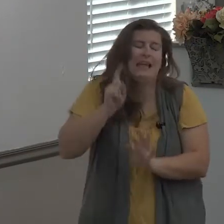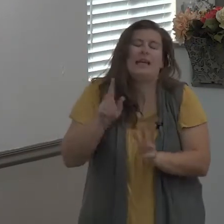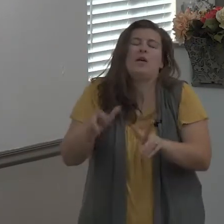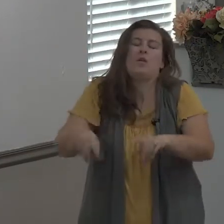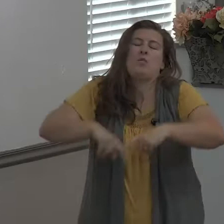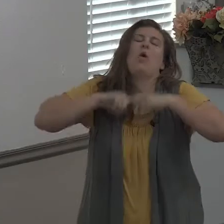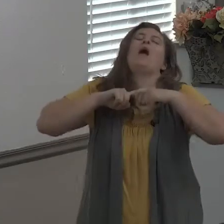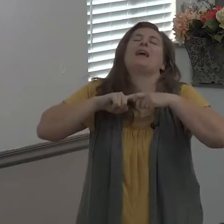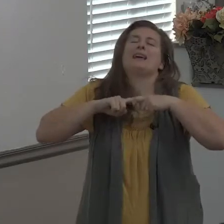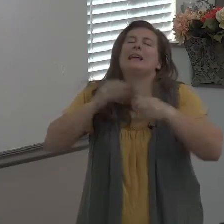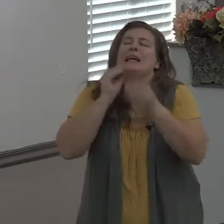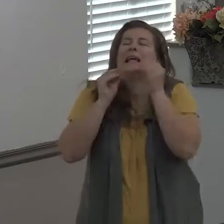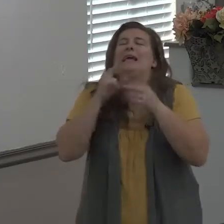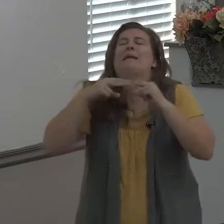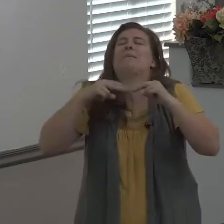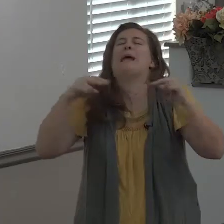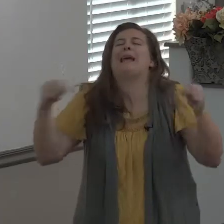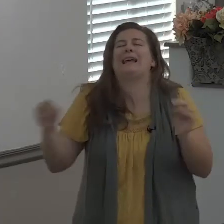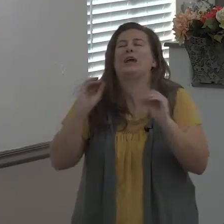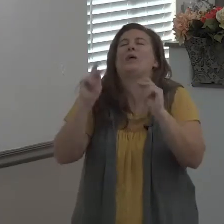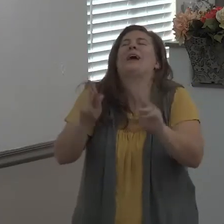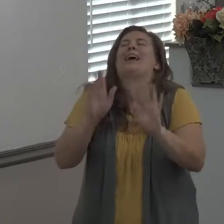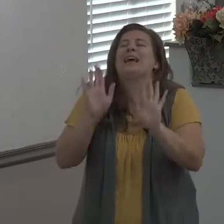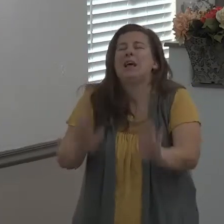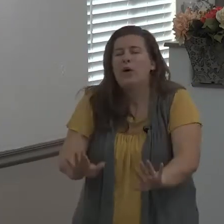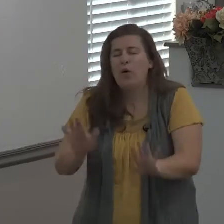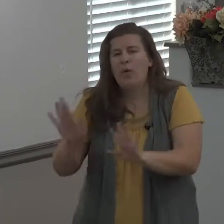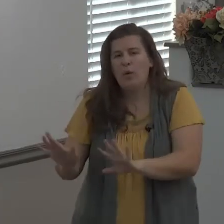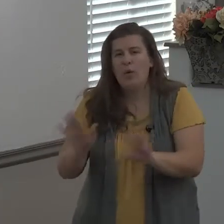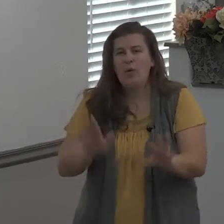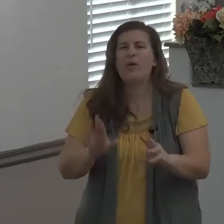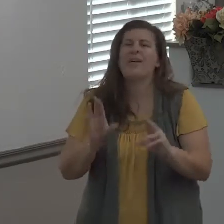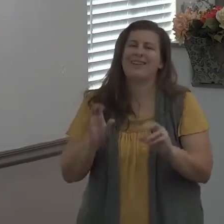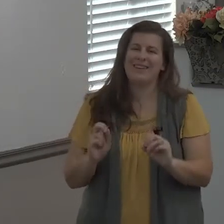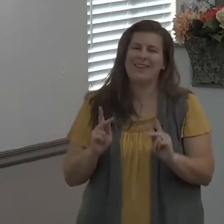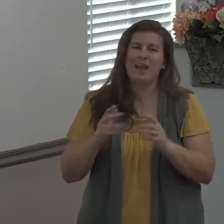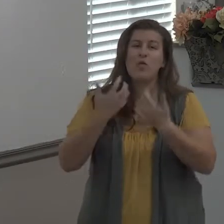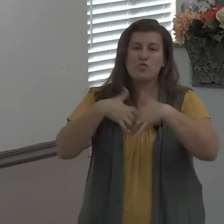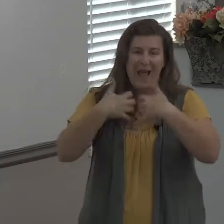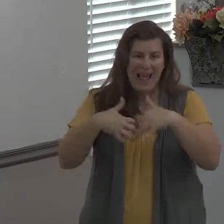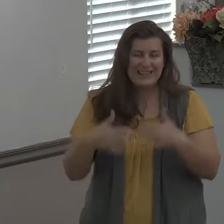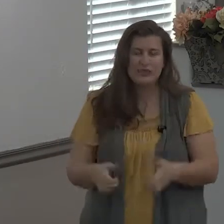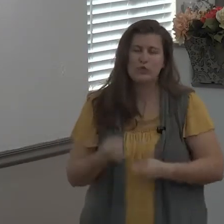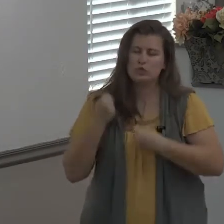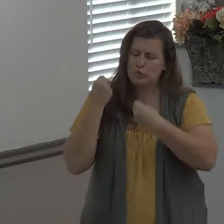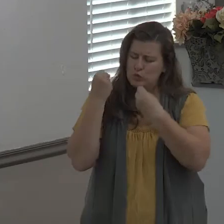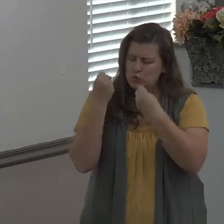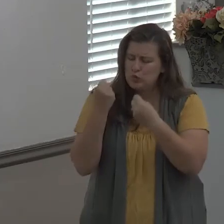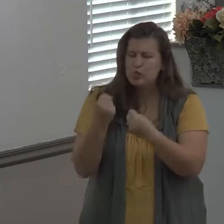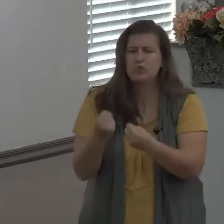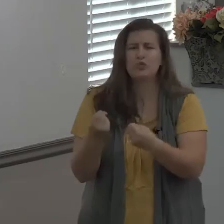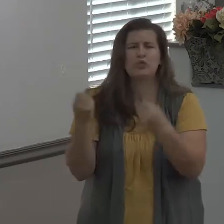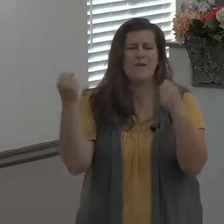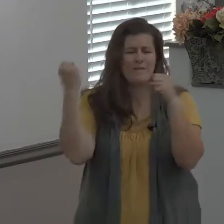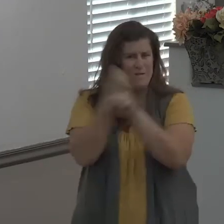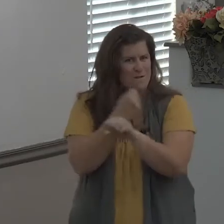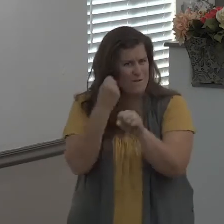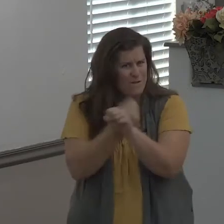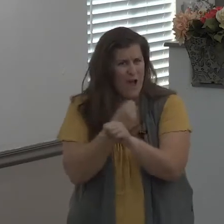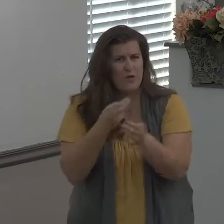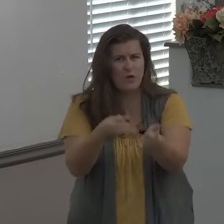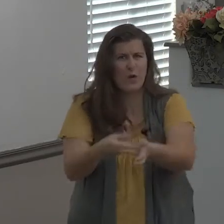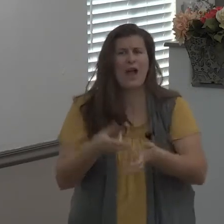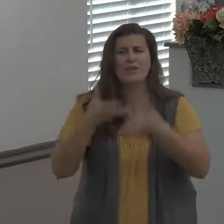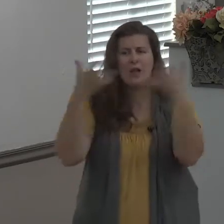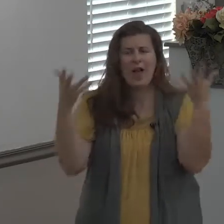Okay, I'm winded, I'm exhausted. I'm like, okay, can we stop? Let's take a break. Okay, let's eat some bacon. Let's just, come on, calm down now. But wrestling